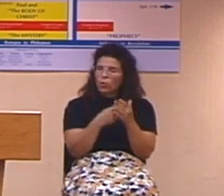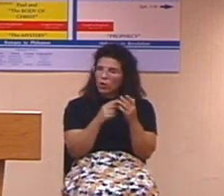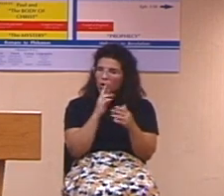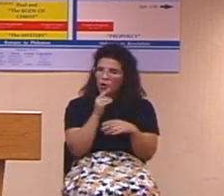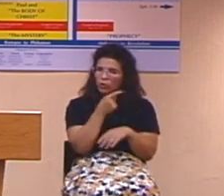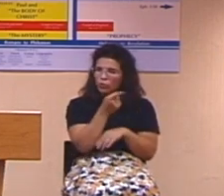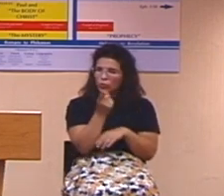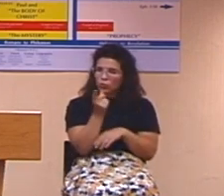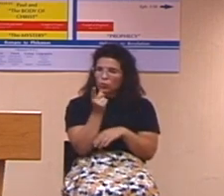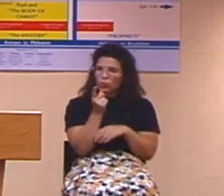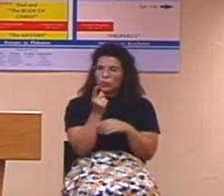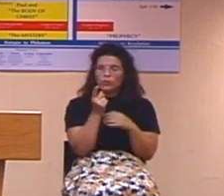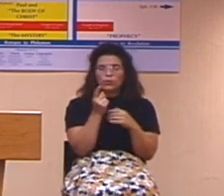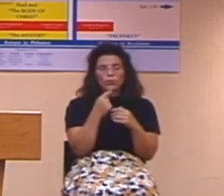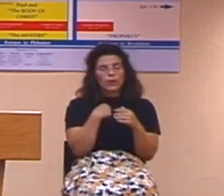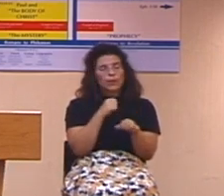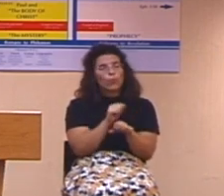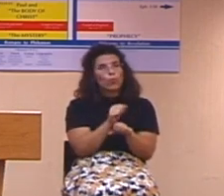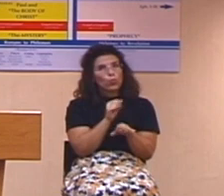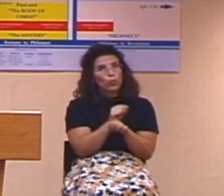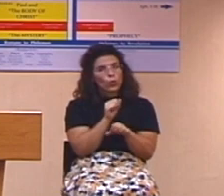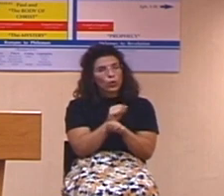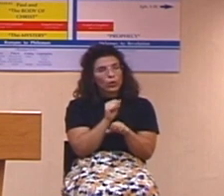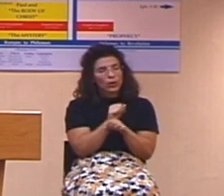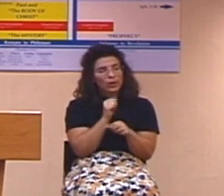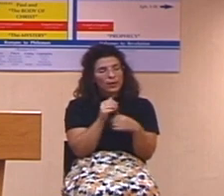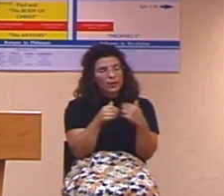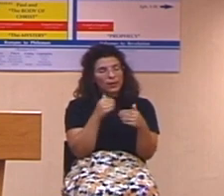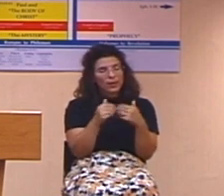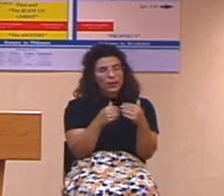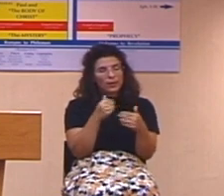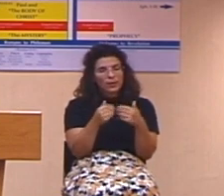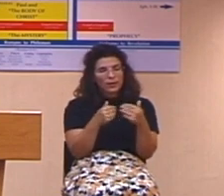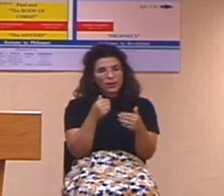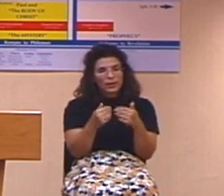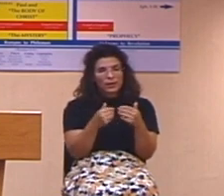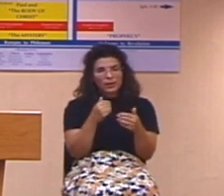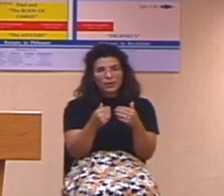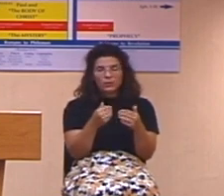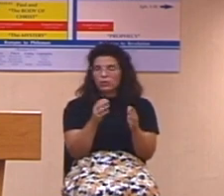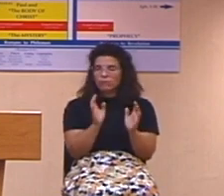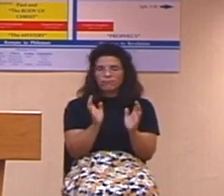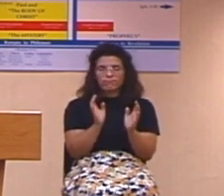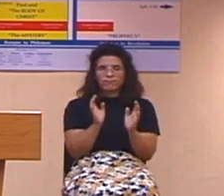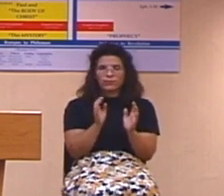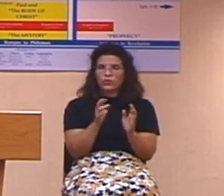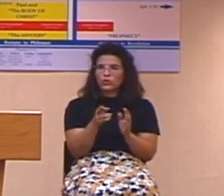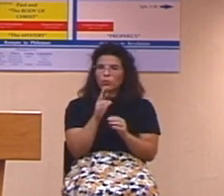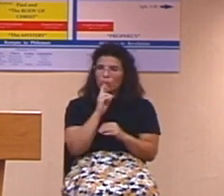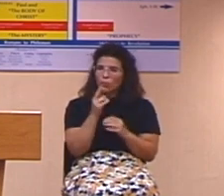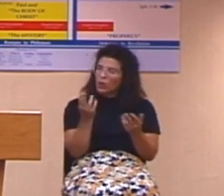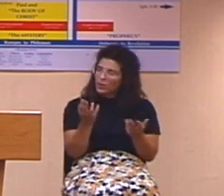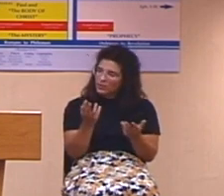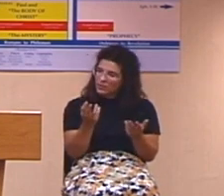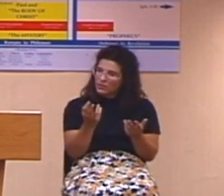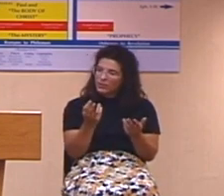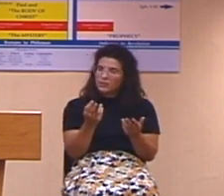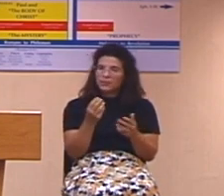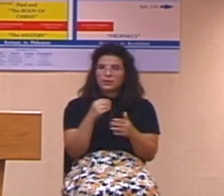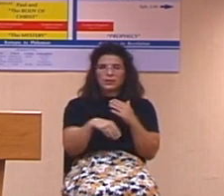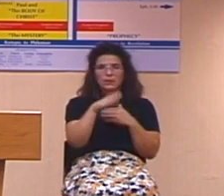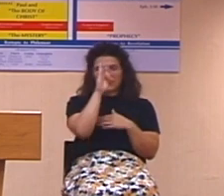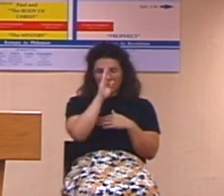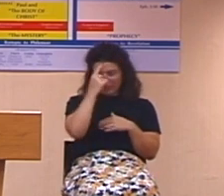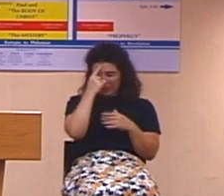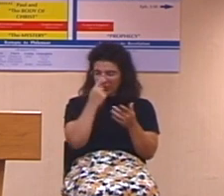you? Well, I'm working my way. I'm on the road. No. You are what? In God's